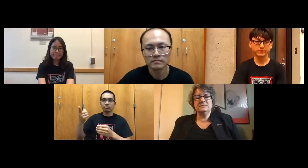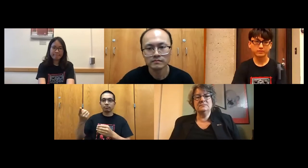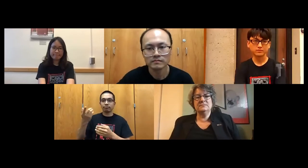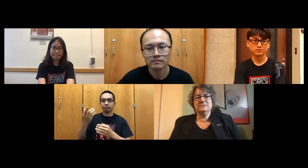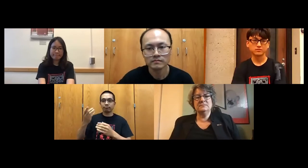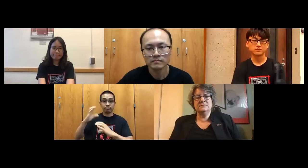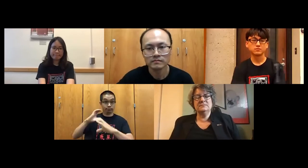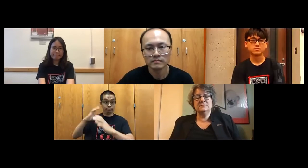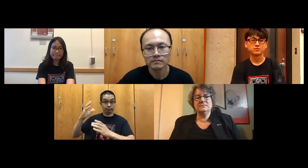taught very well.